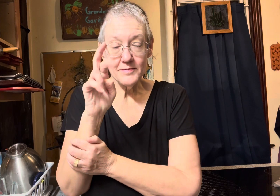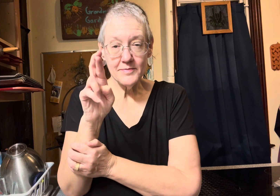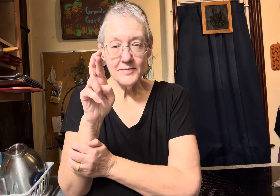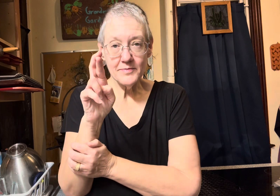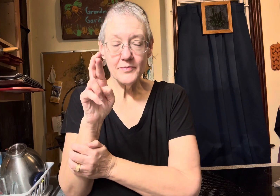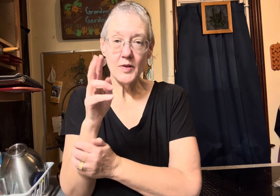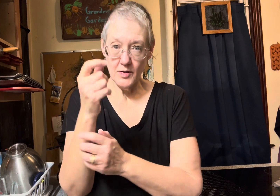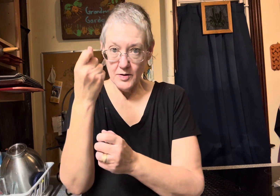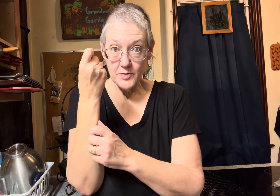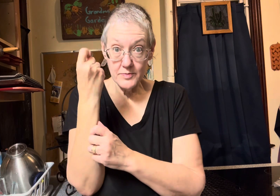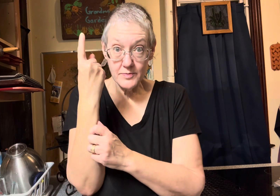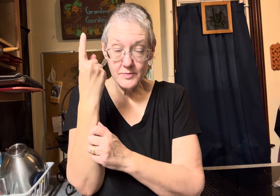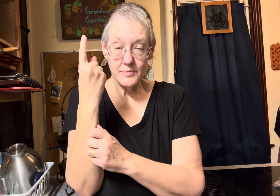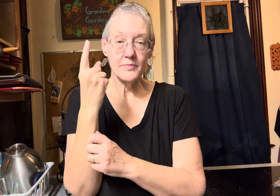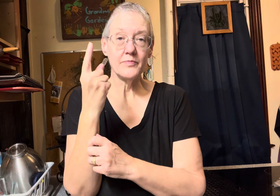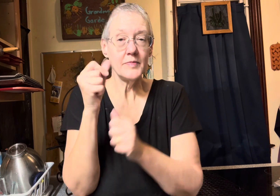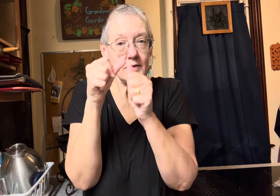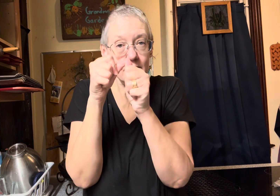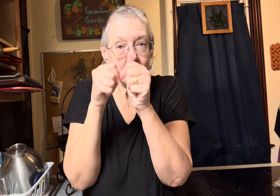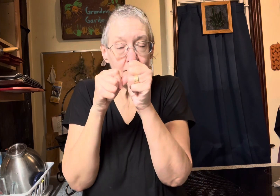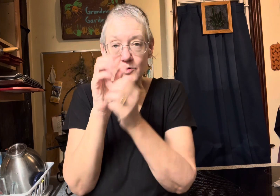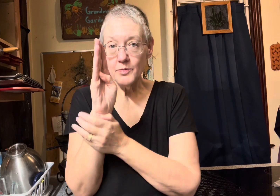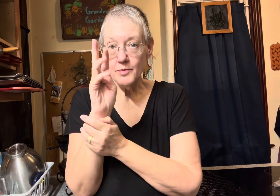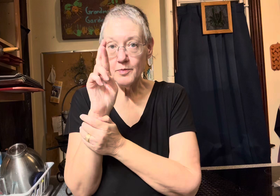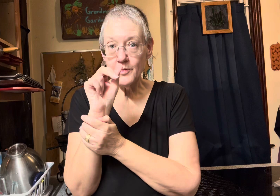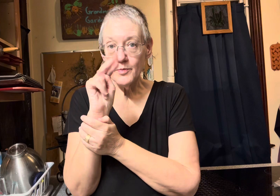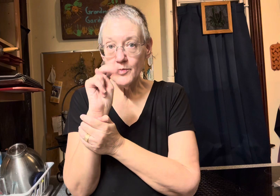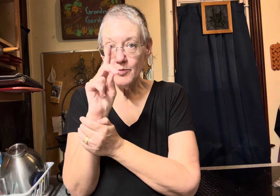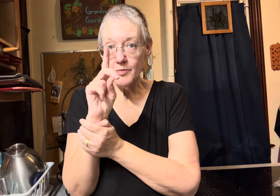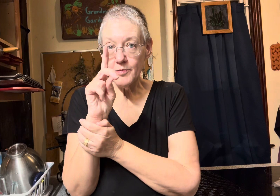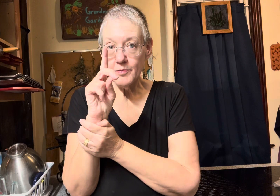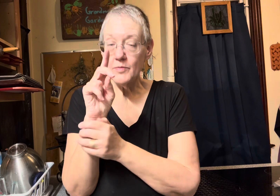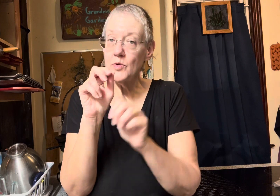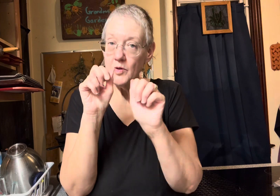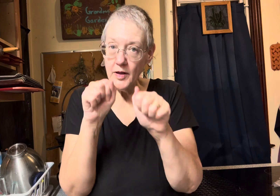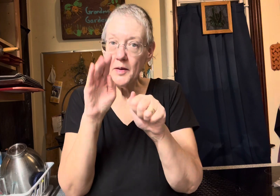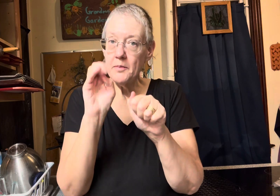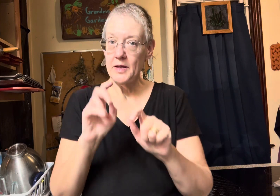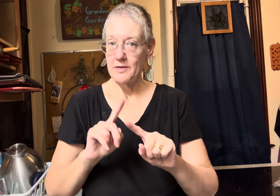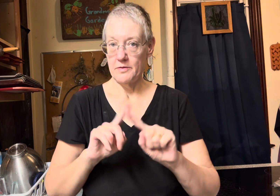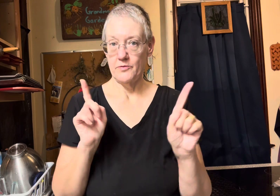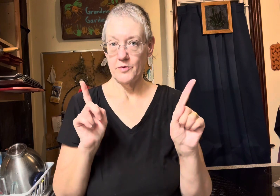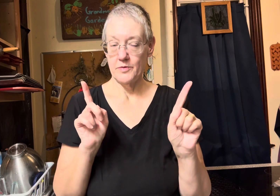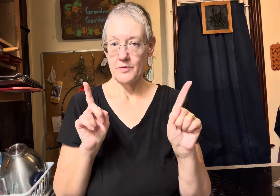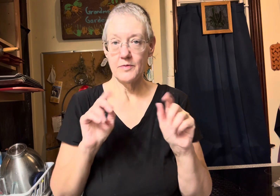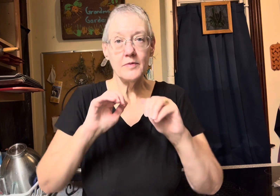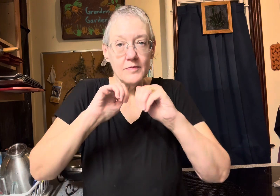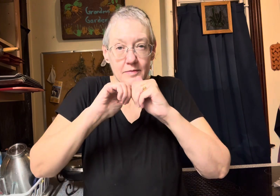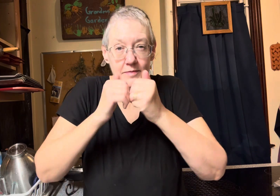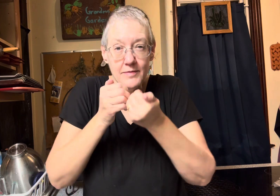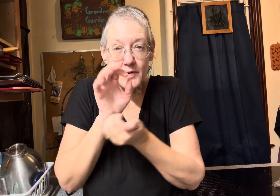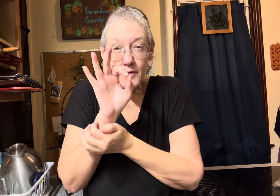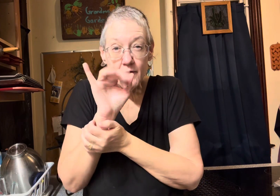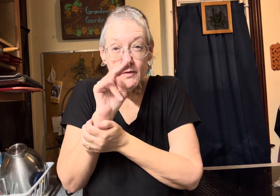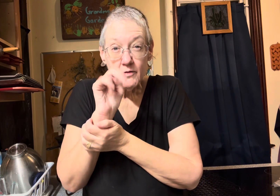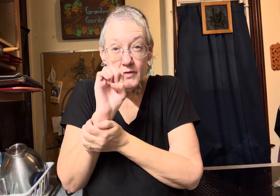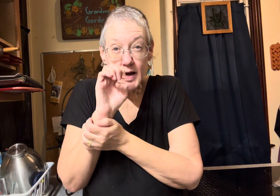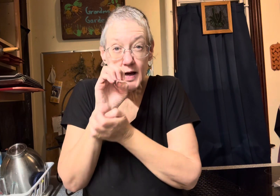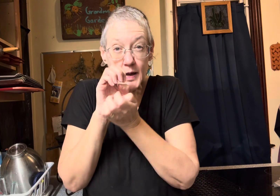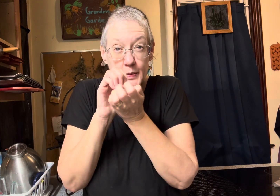English muffins, you need to be aware that each brand could be different. How fine